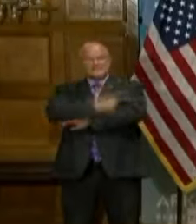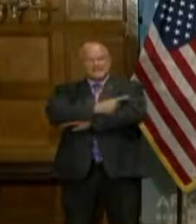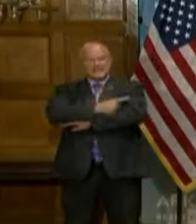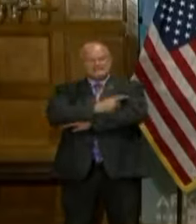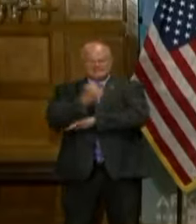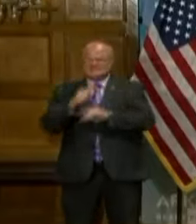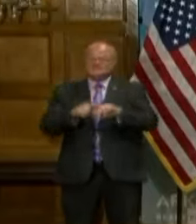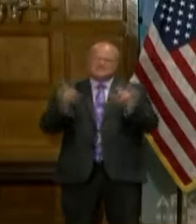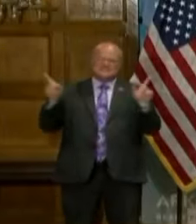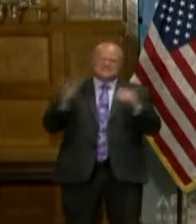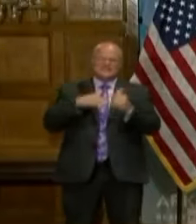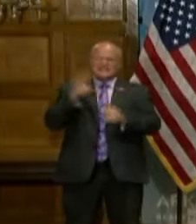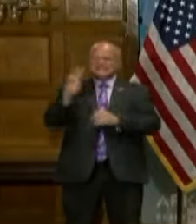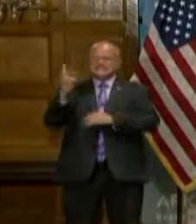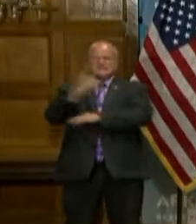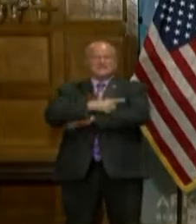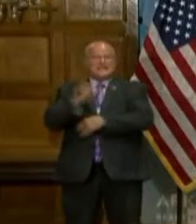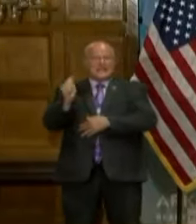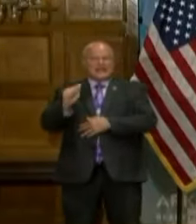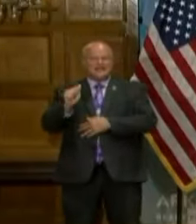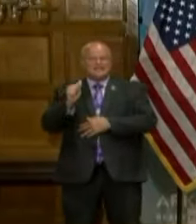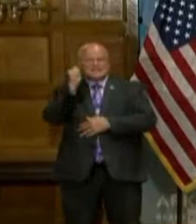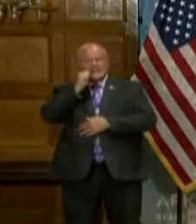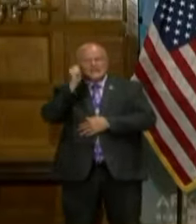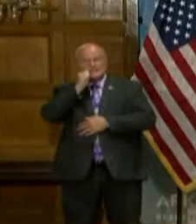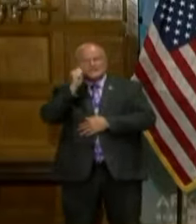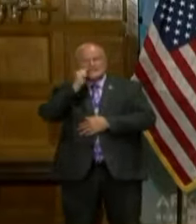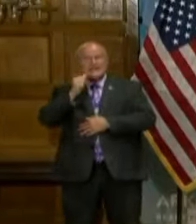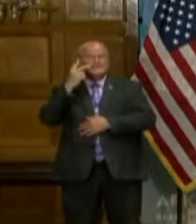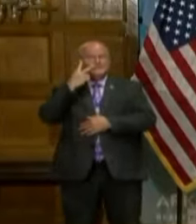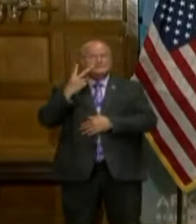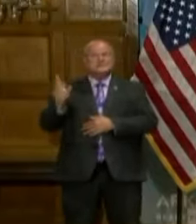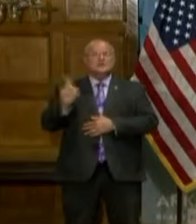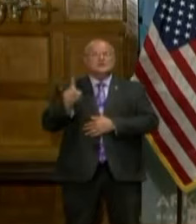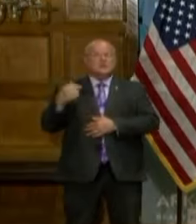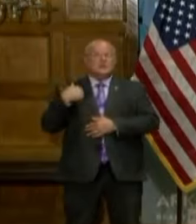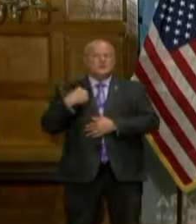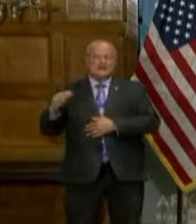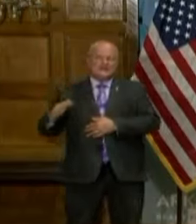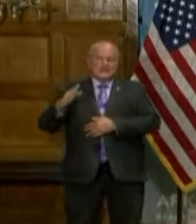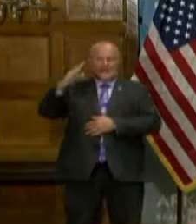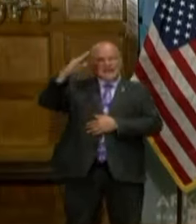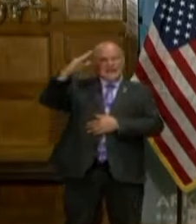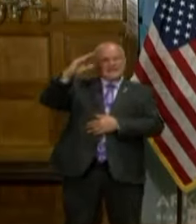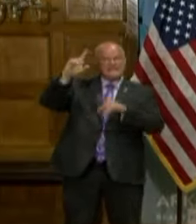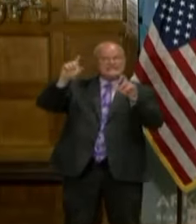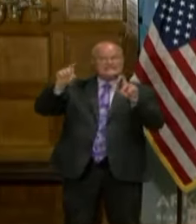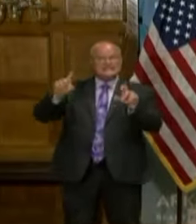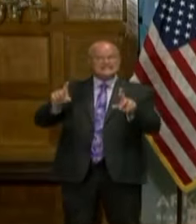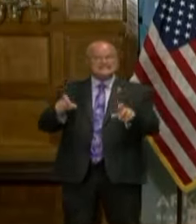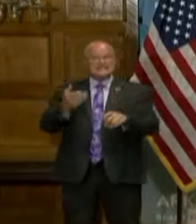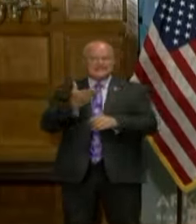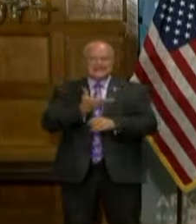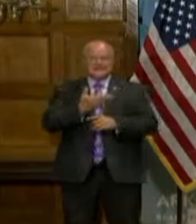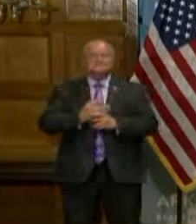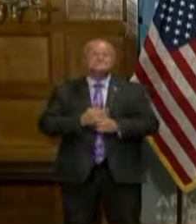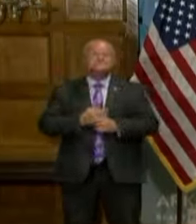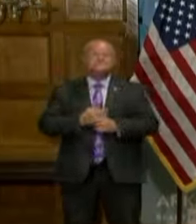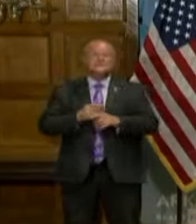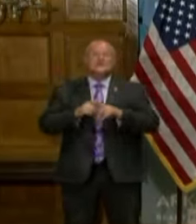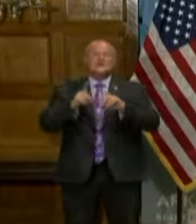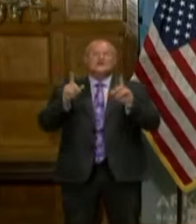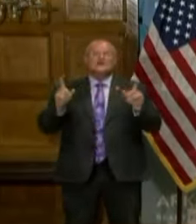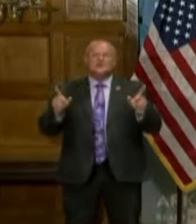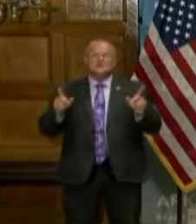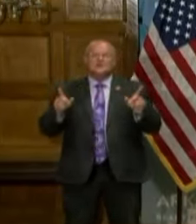just a little different rather than the 7-day rolling average. It's per day. You can see where we got to the height of testing per day there.